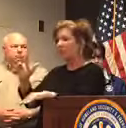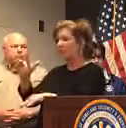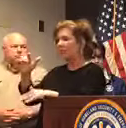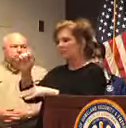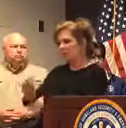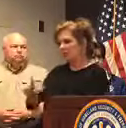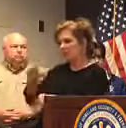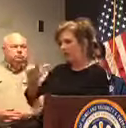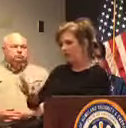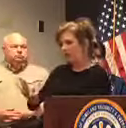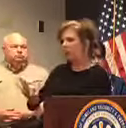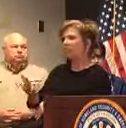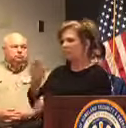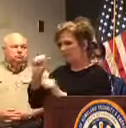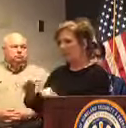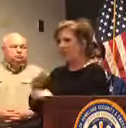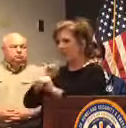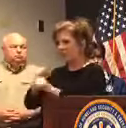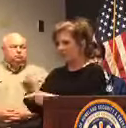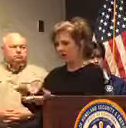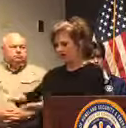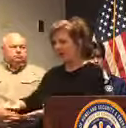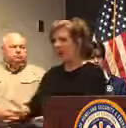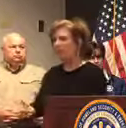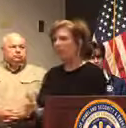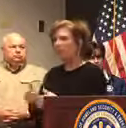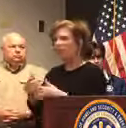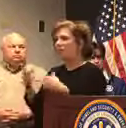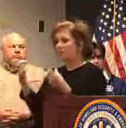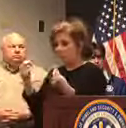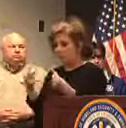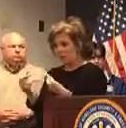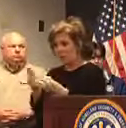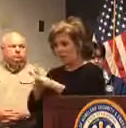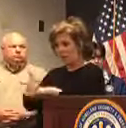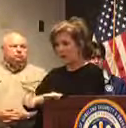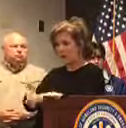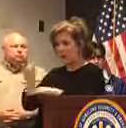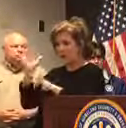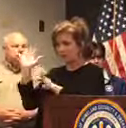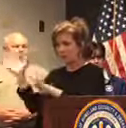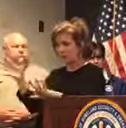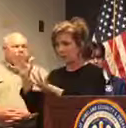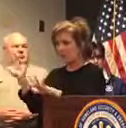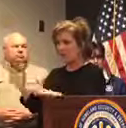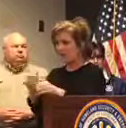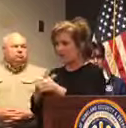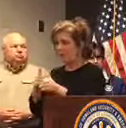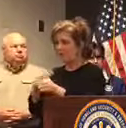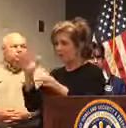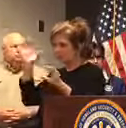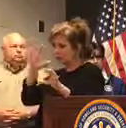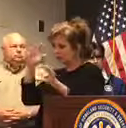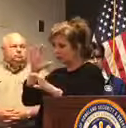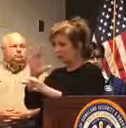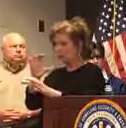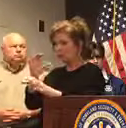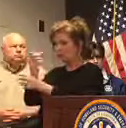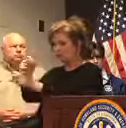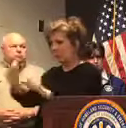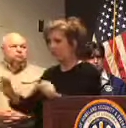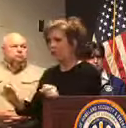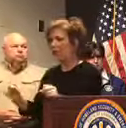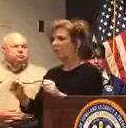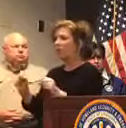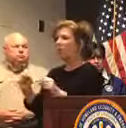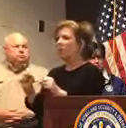to respond. The type things we will do post-storm, probably the most important, the first one is search and rescue. We'll do security operations.